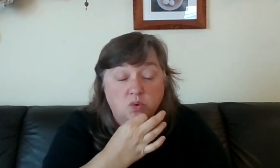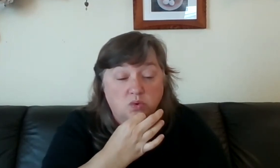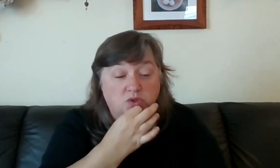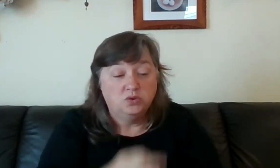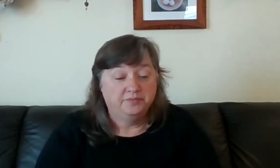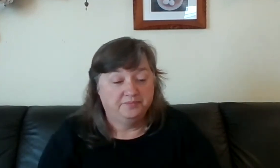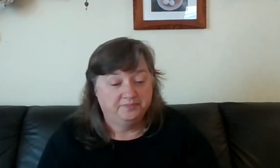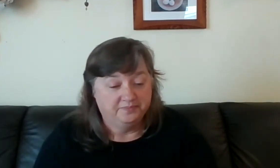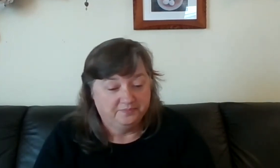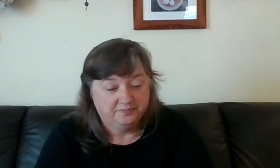Soon.